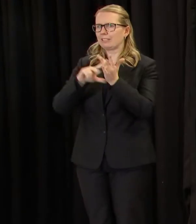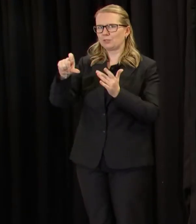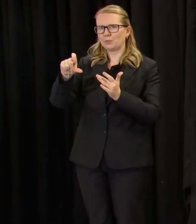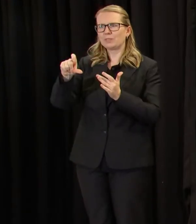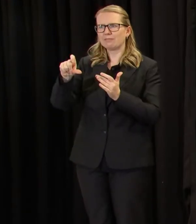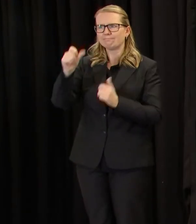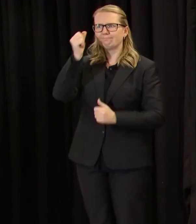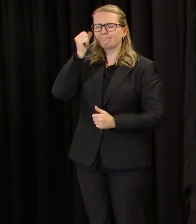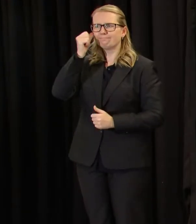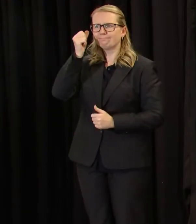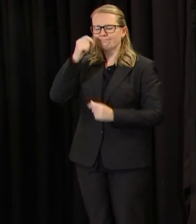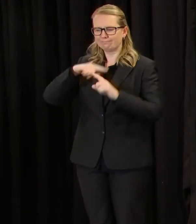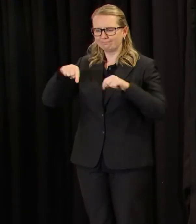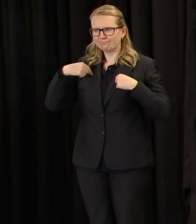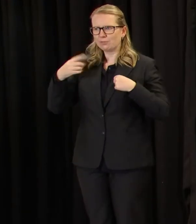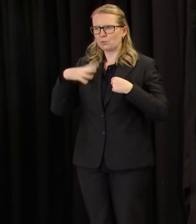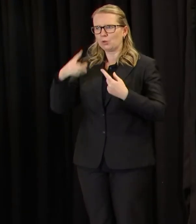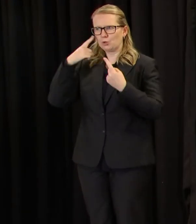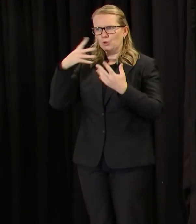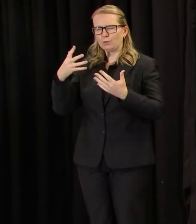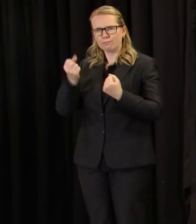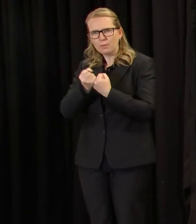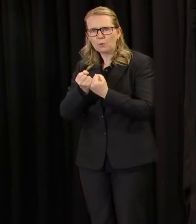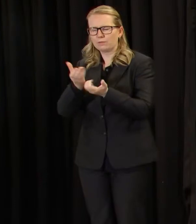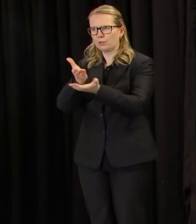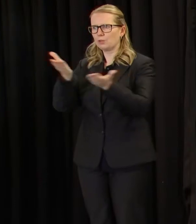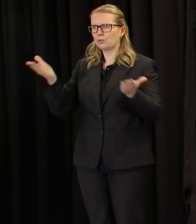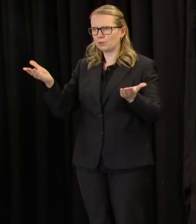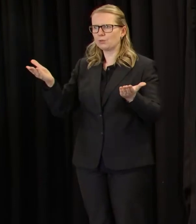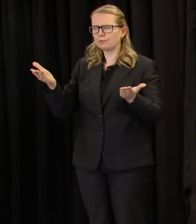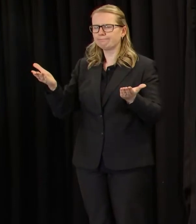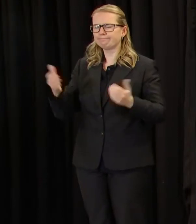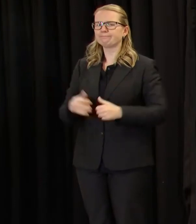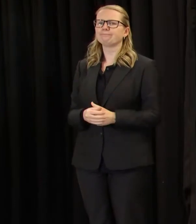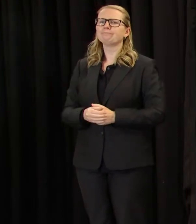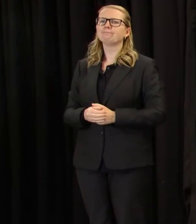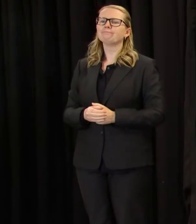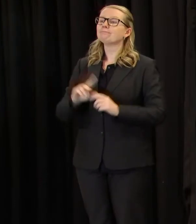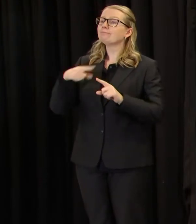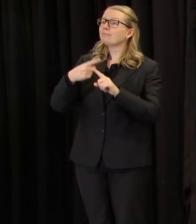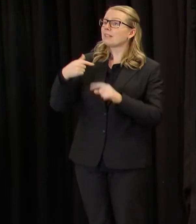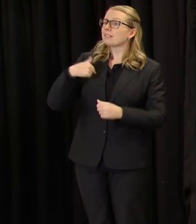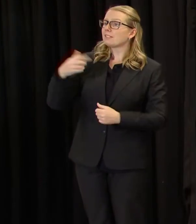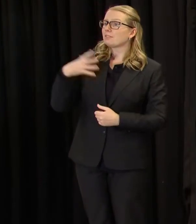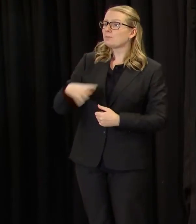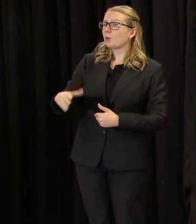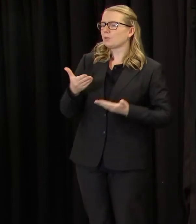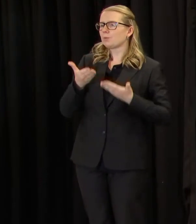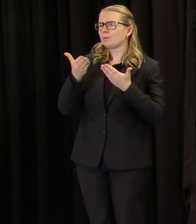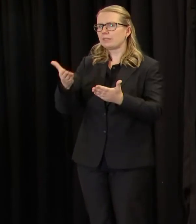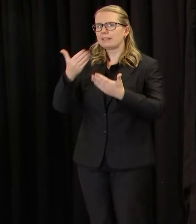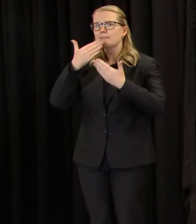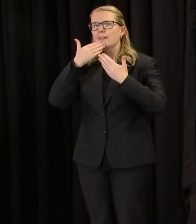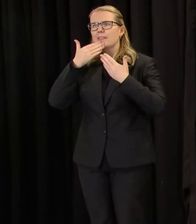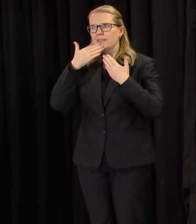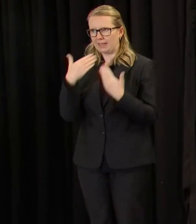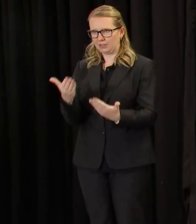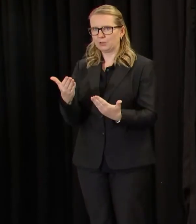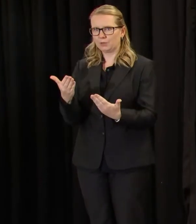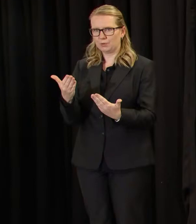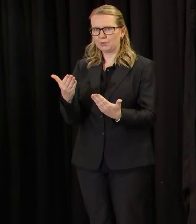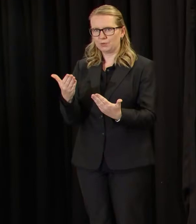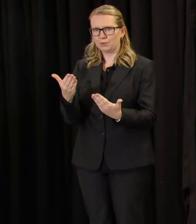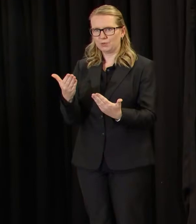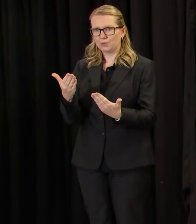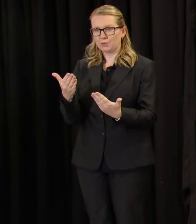We really want to send out our support and love to them. I also want to send out our thanks to all those people who are